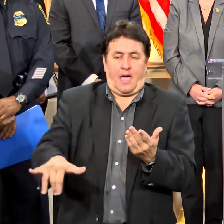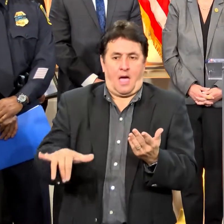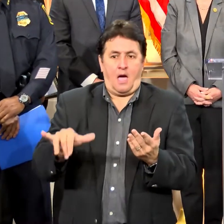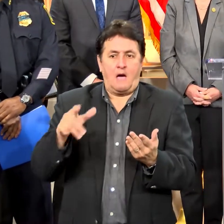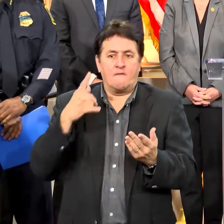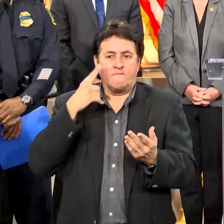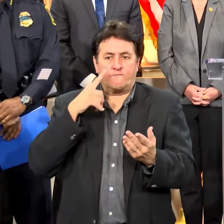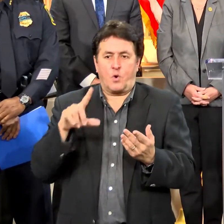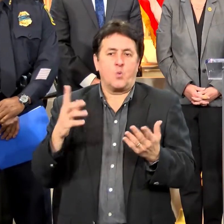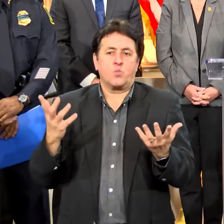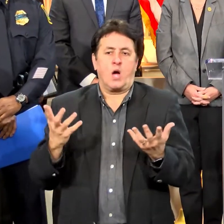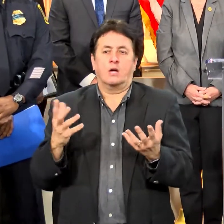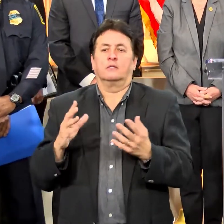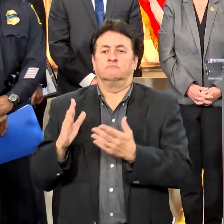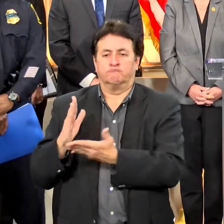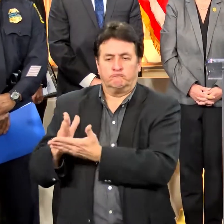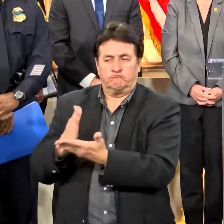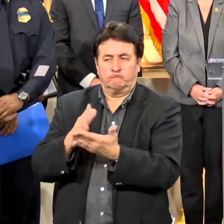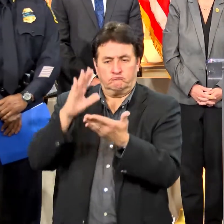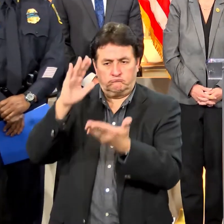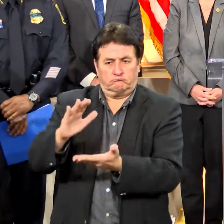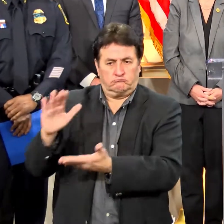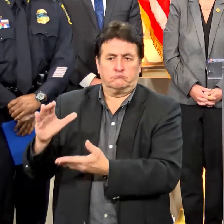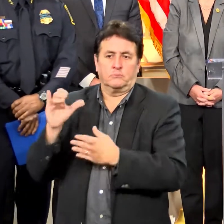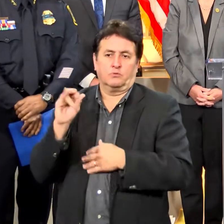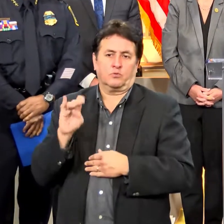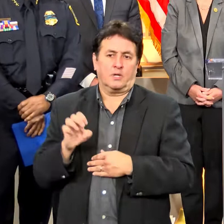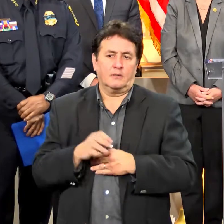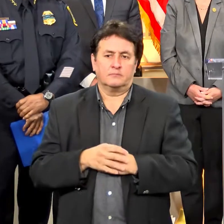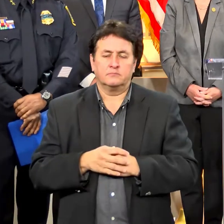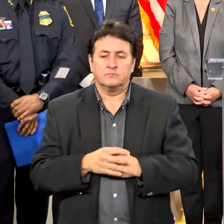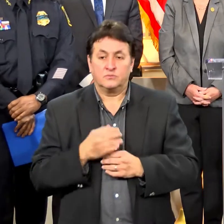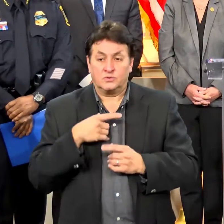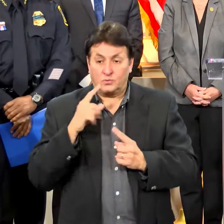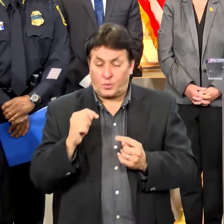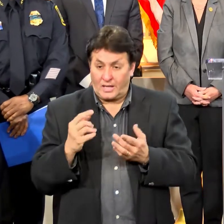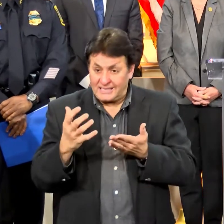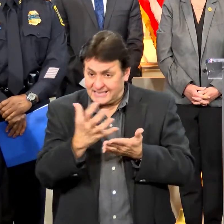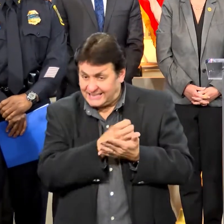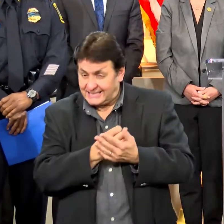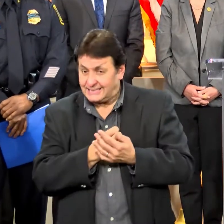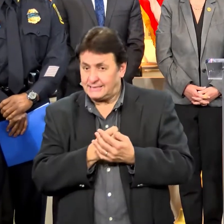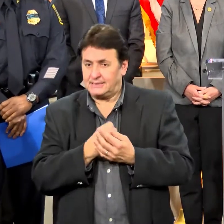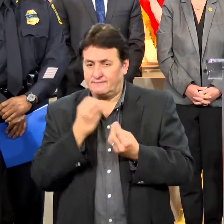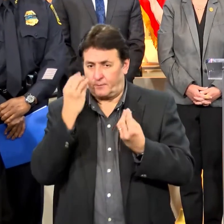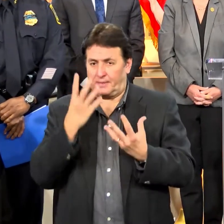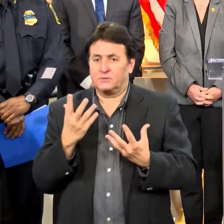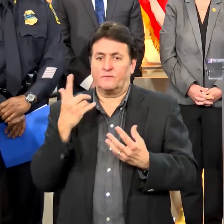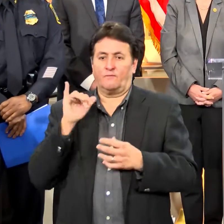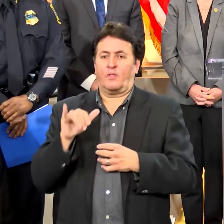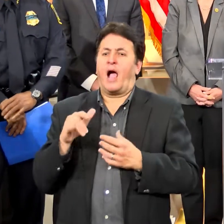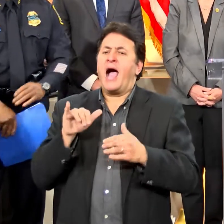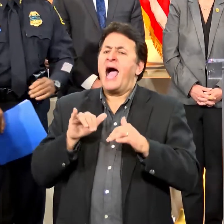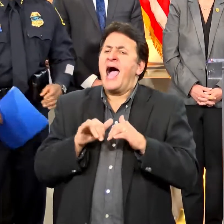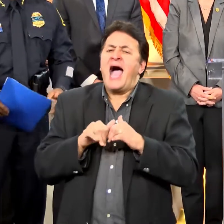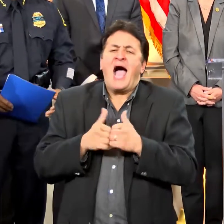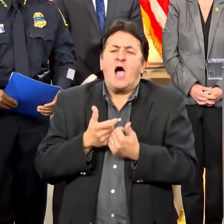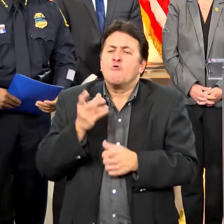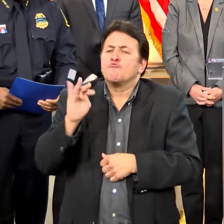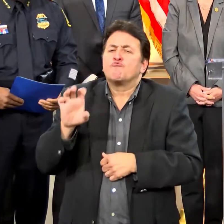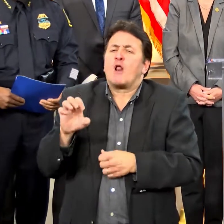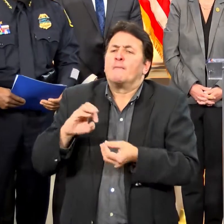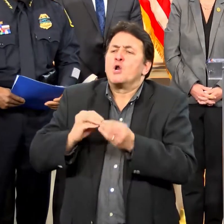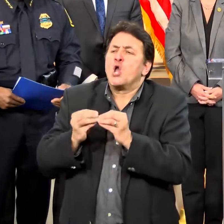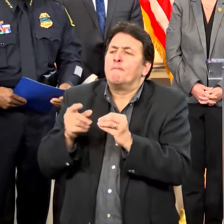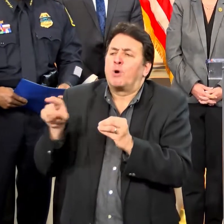cameras on certain classes of businesses where the increase in crime is concentrated. This will augment